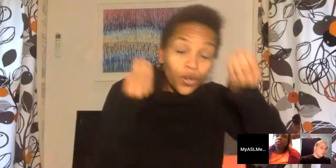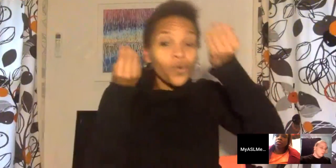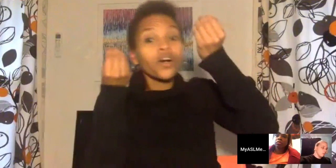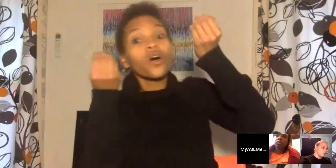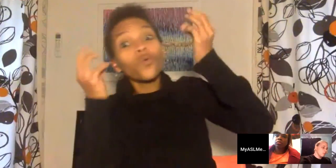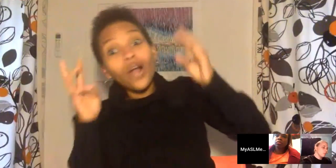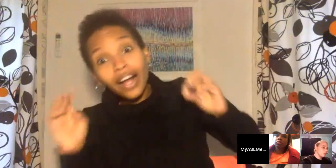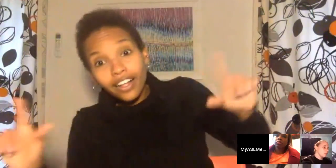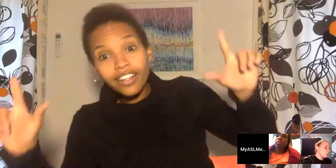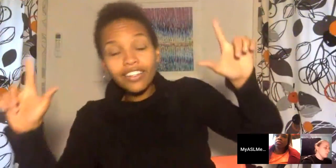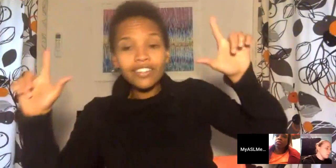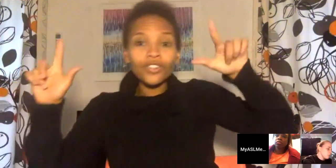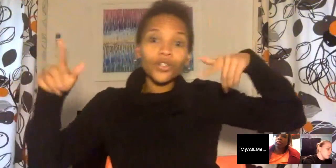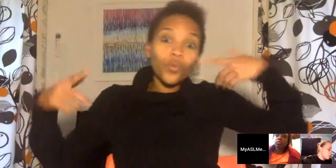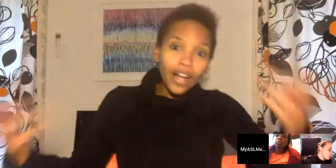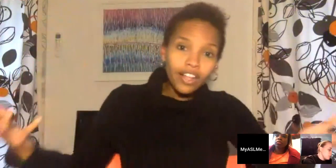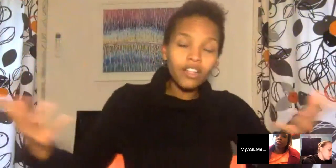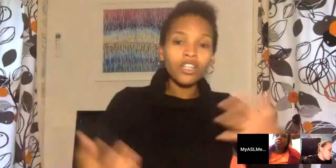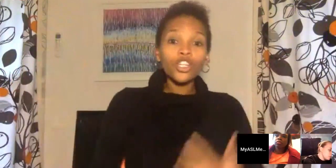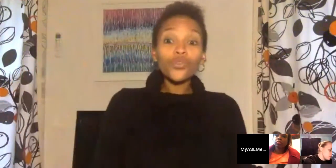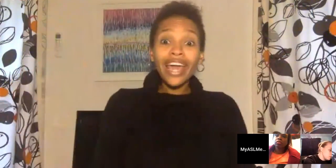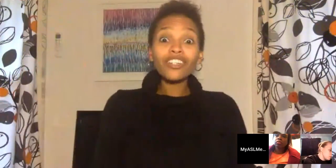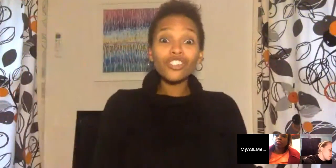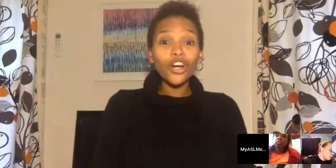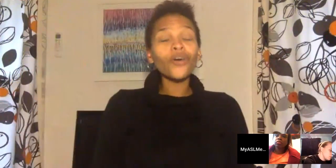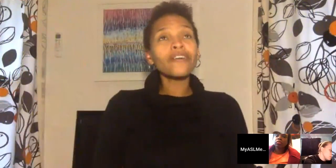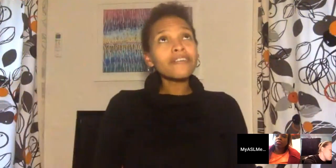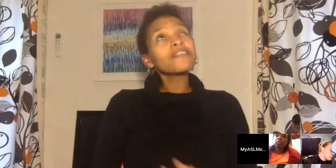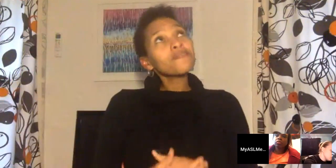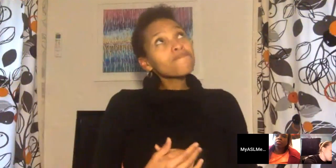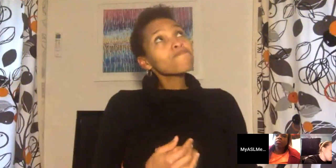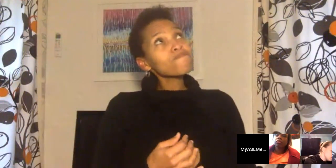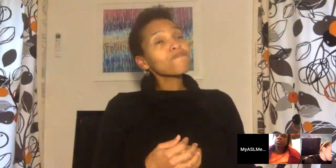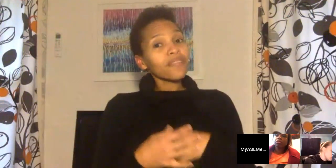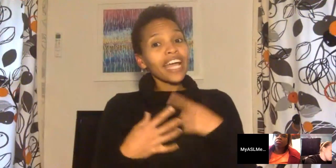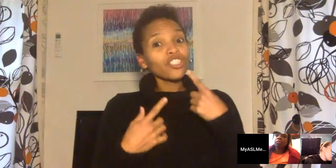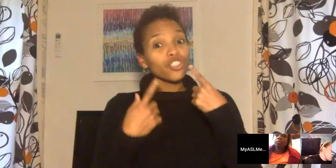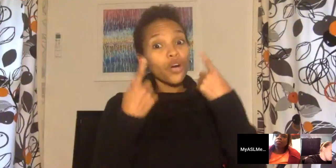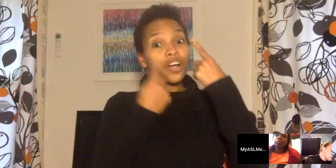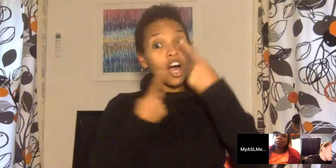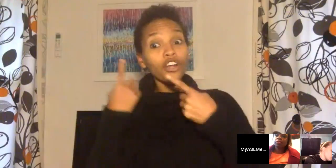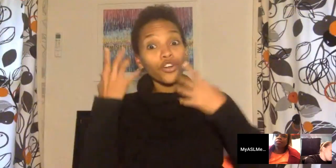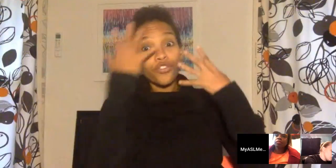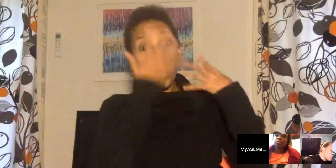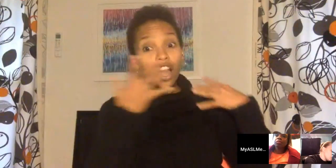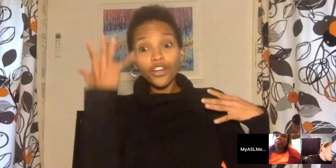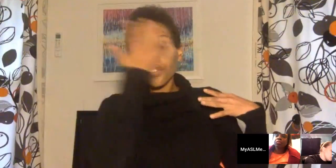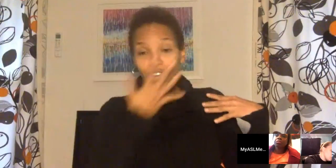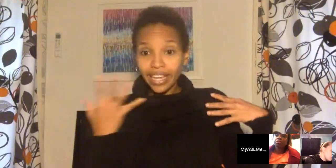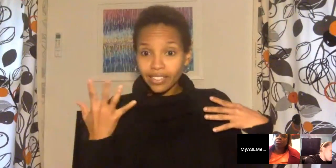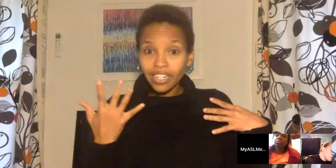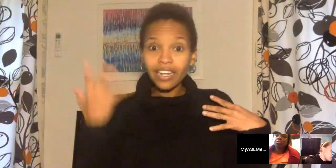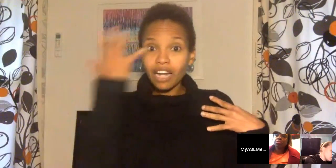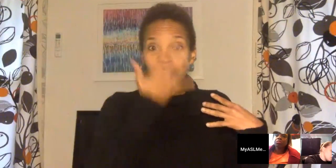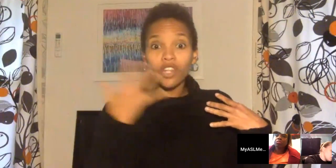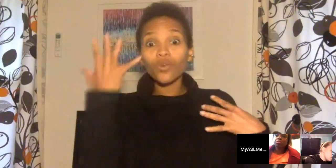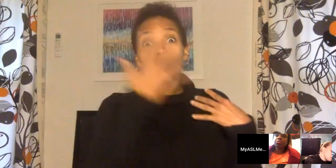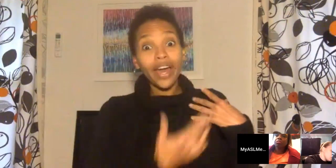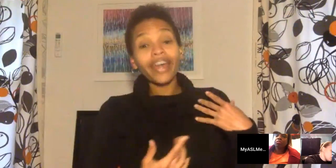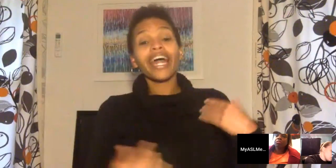so well or well. You can just go and show it on your face in a non-manual way, and